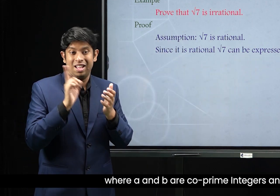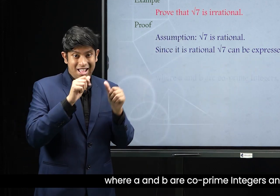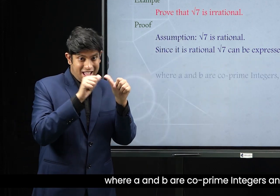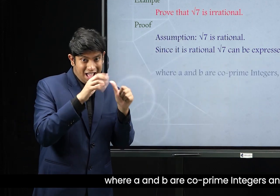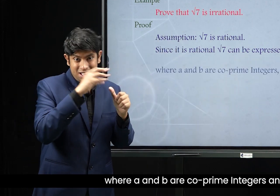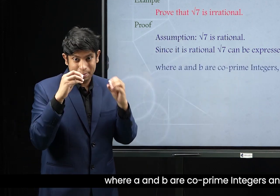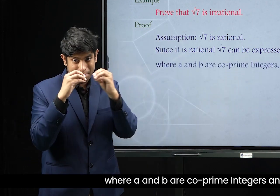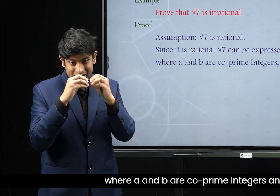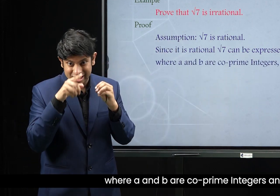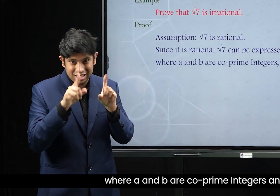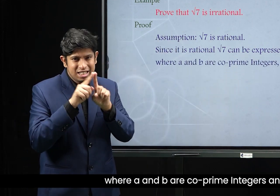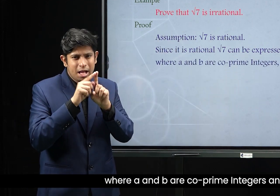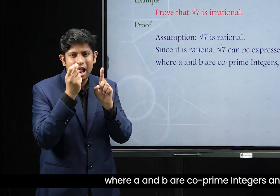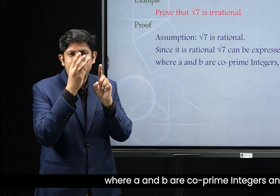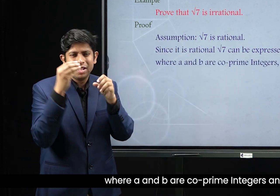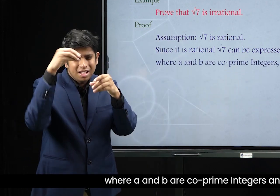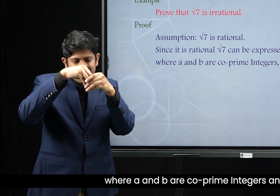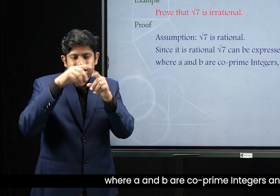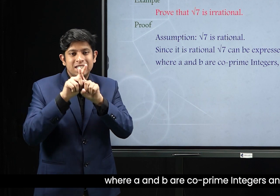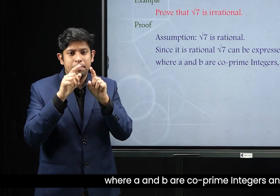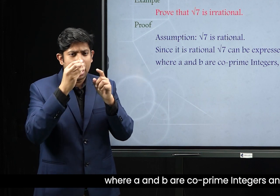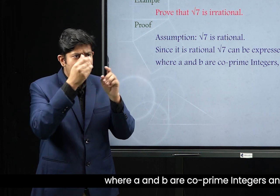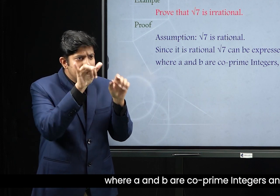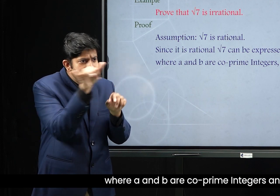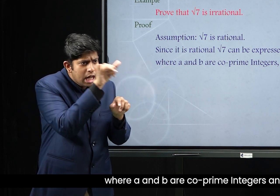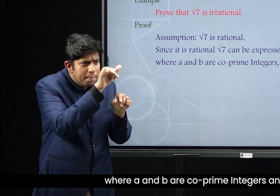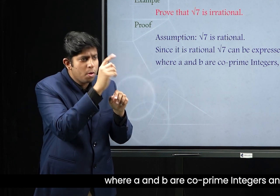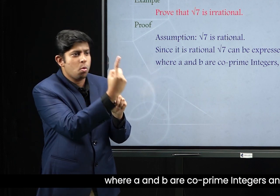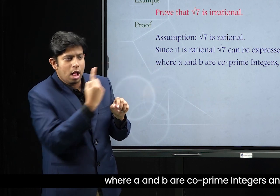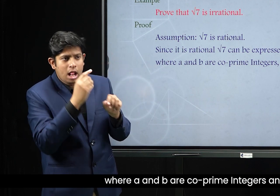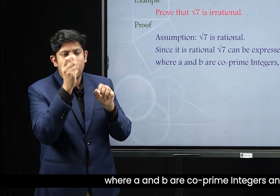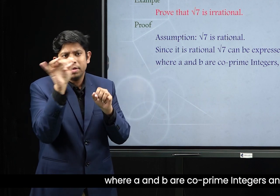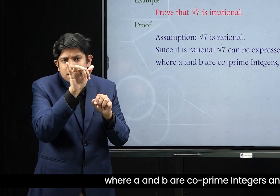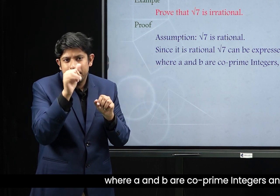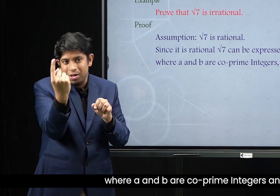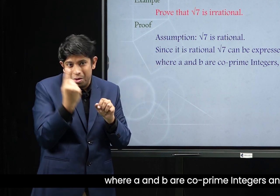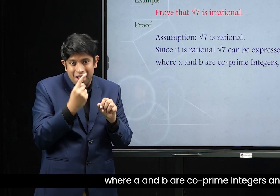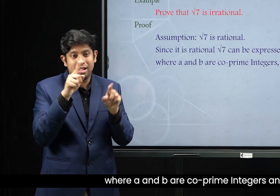where a and b are co-prime integers and b not equal to 0.